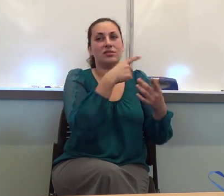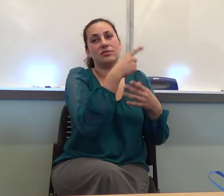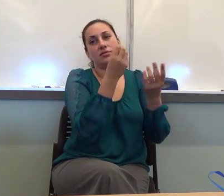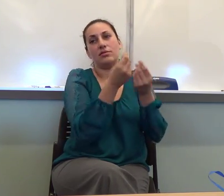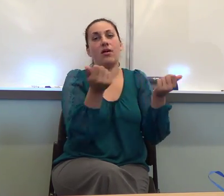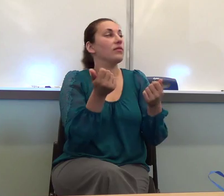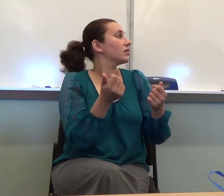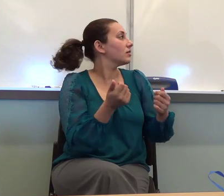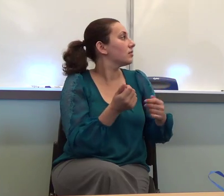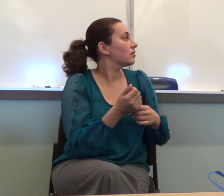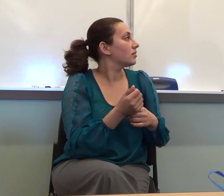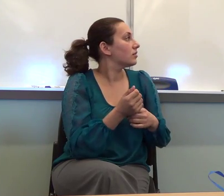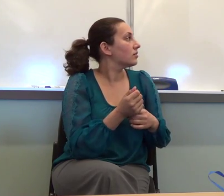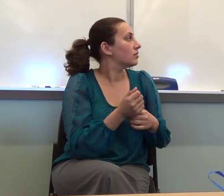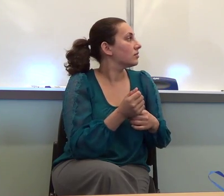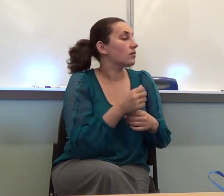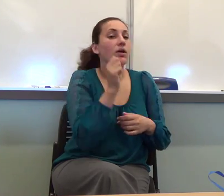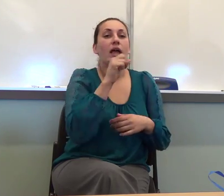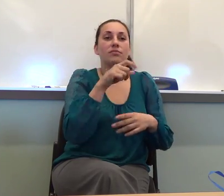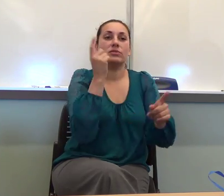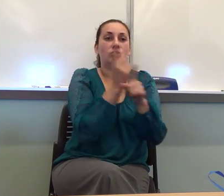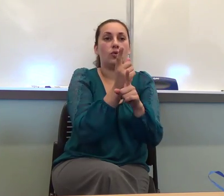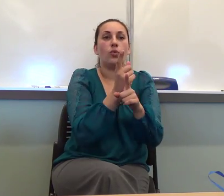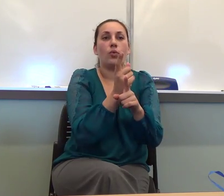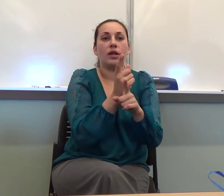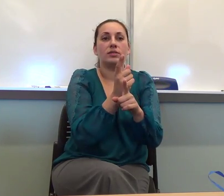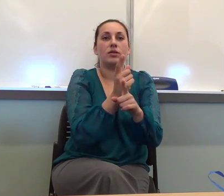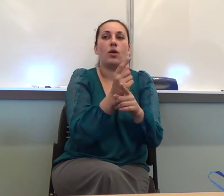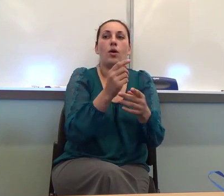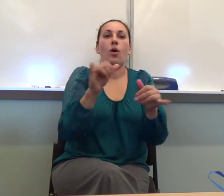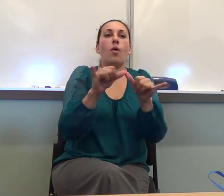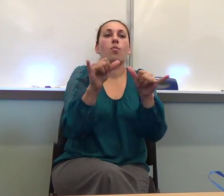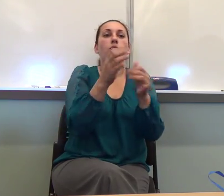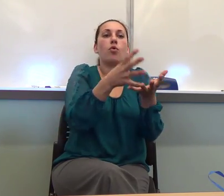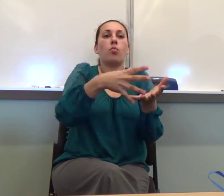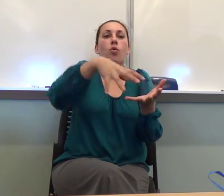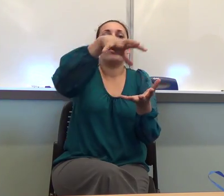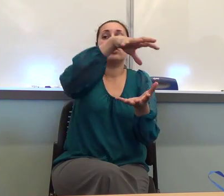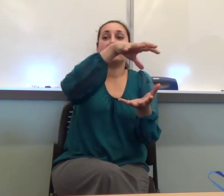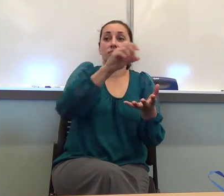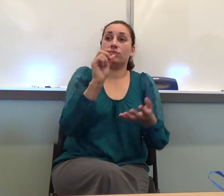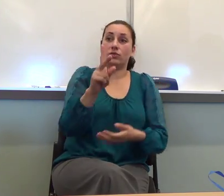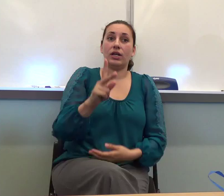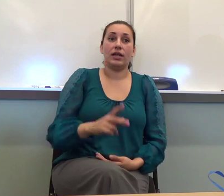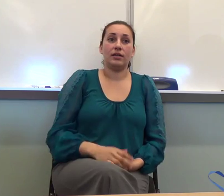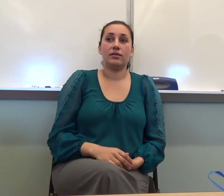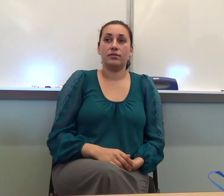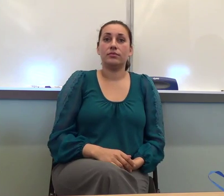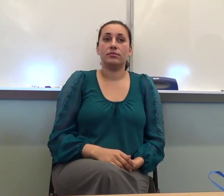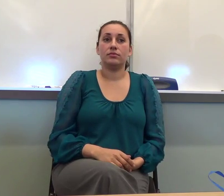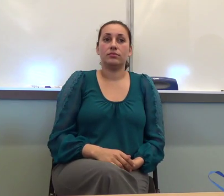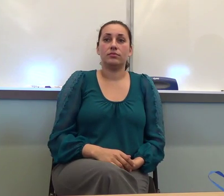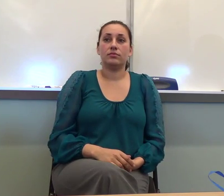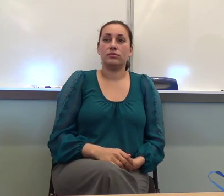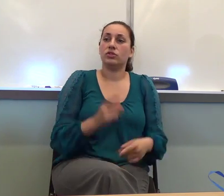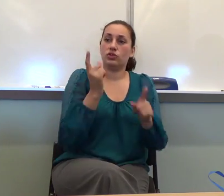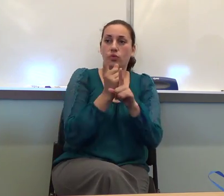yes. So this is a correct proportion. Okay, it's that simple. Some of them are not